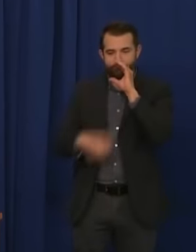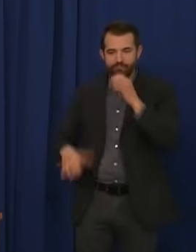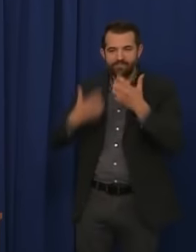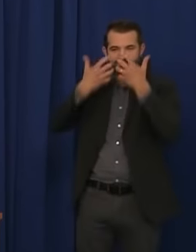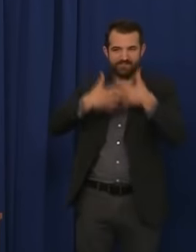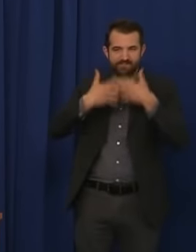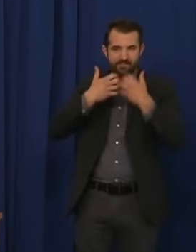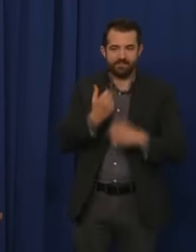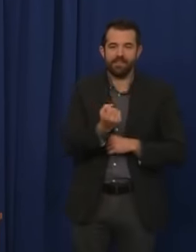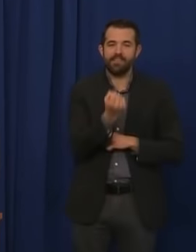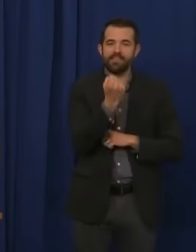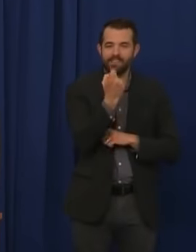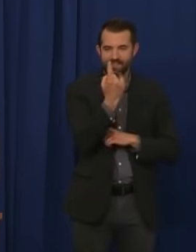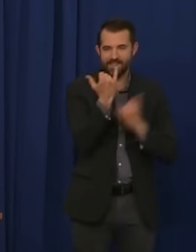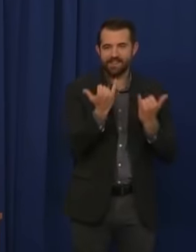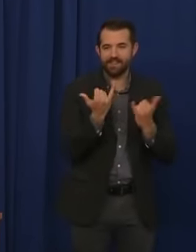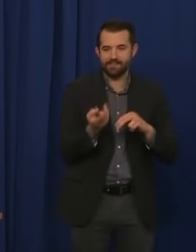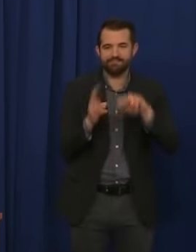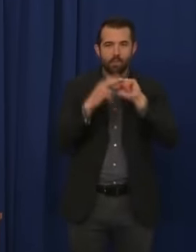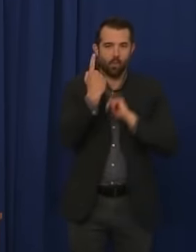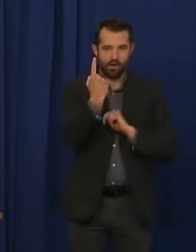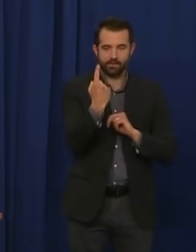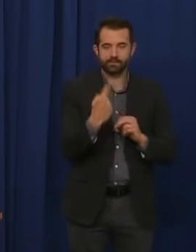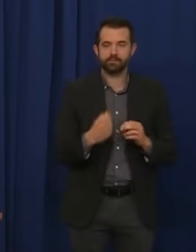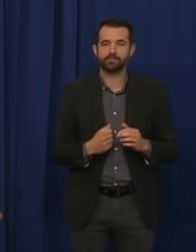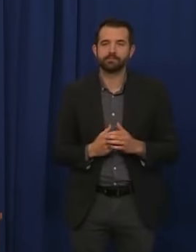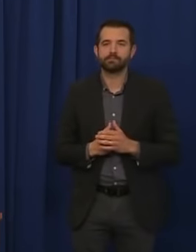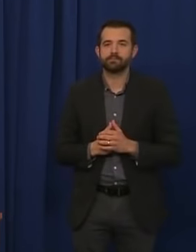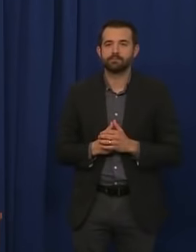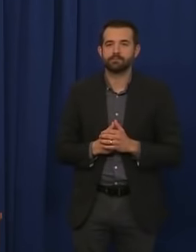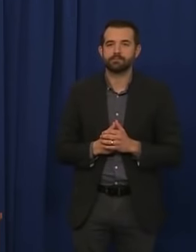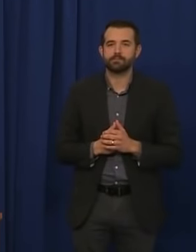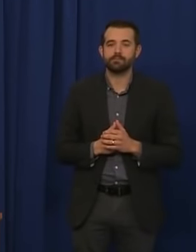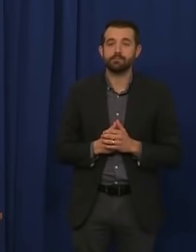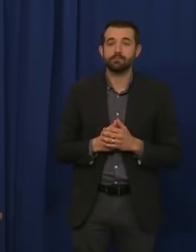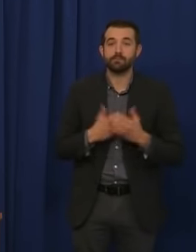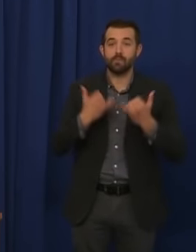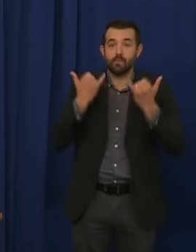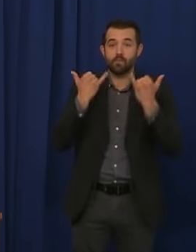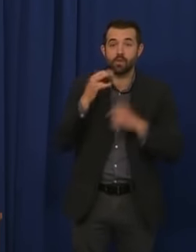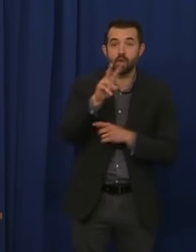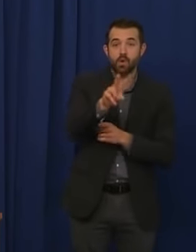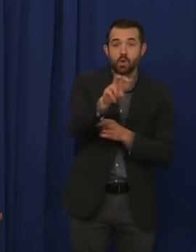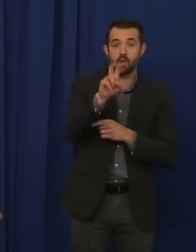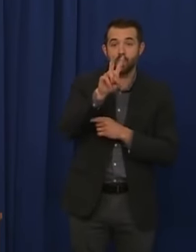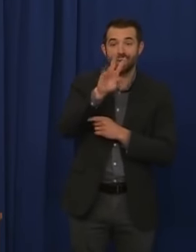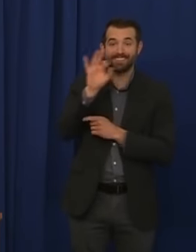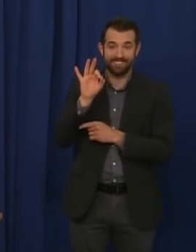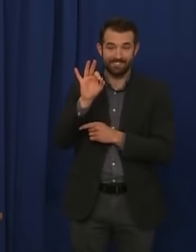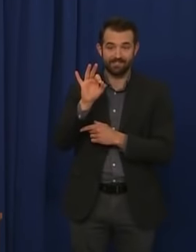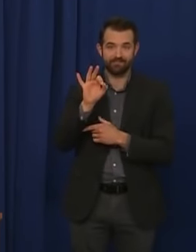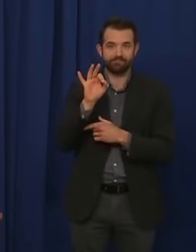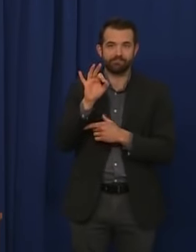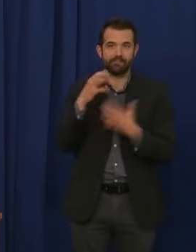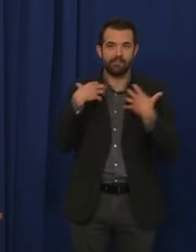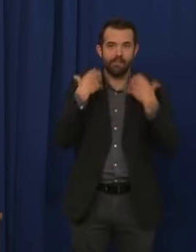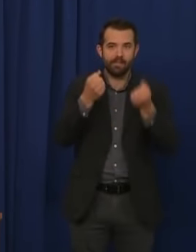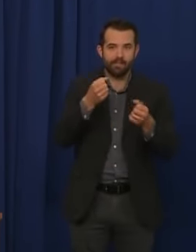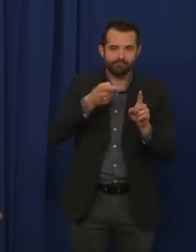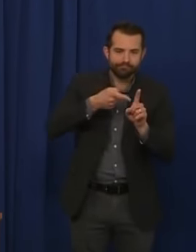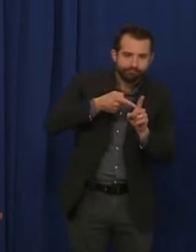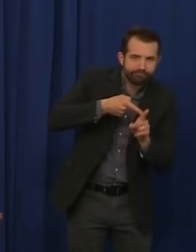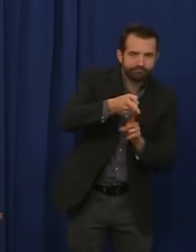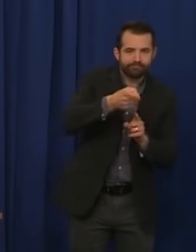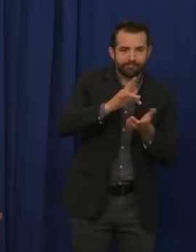11. All told, there are currently 229 healthcare workers who have been infected